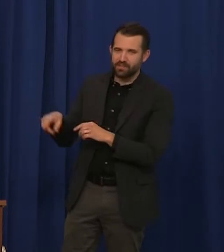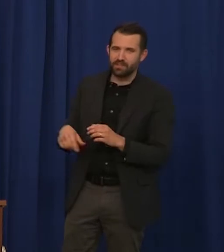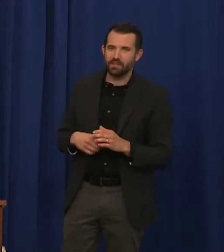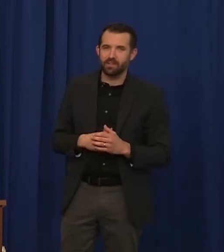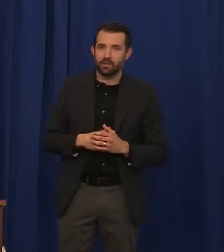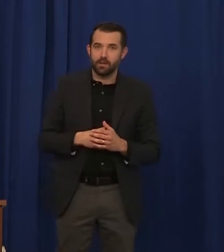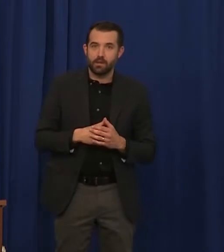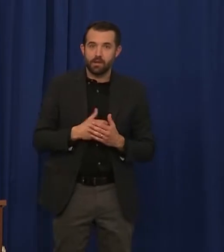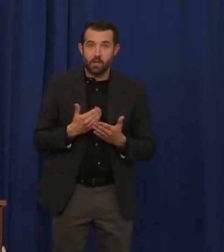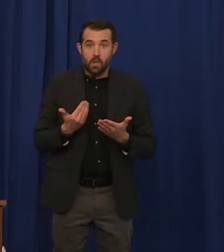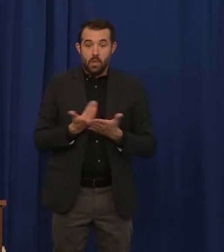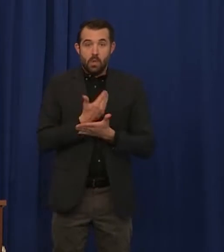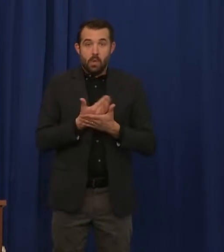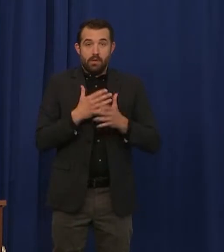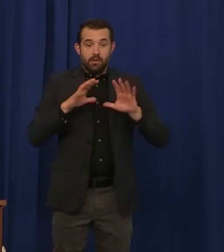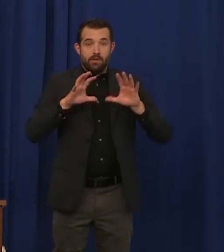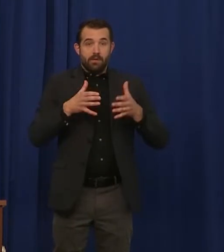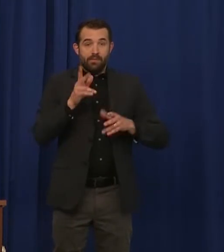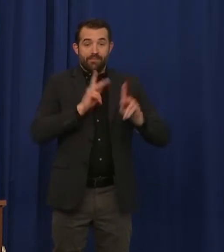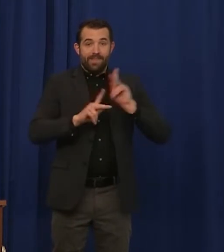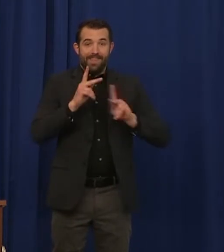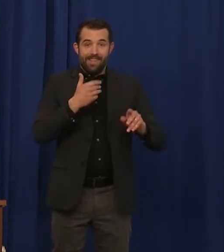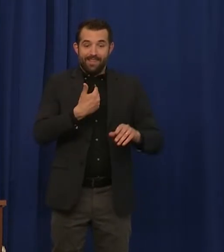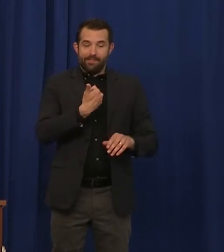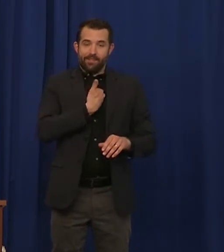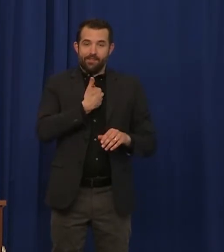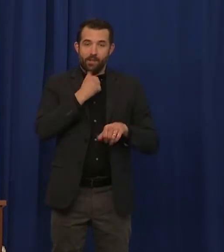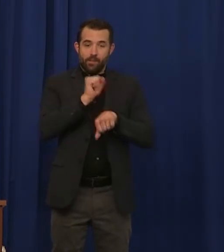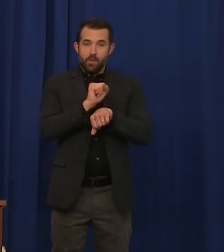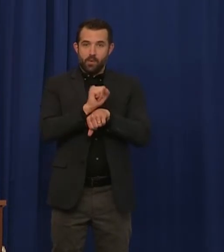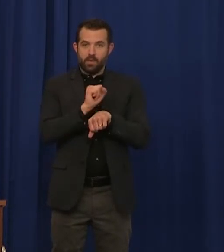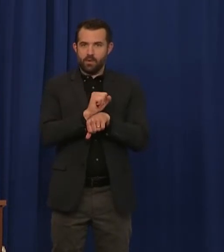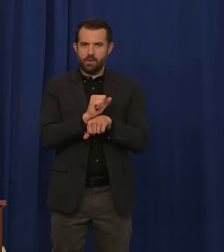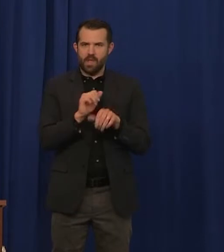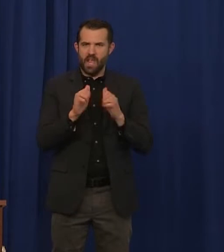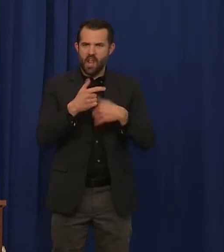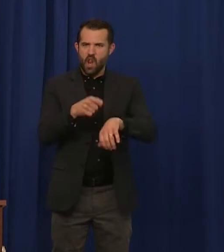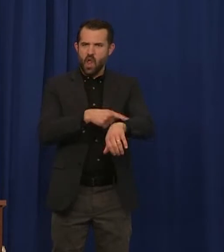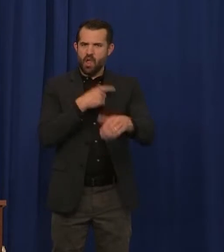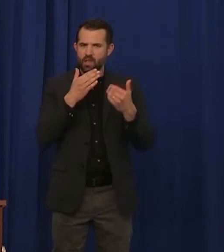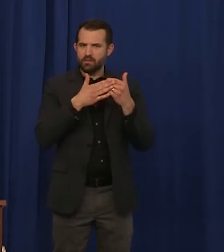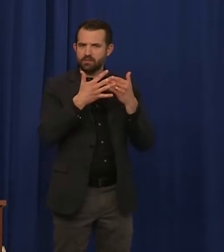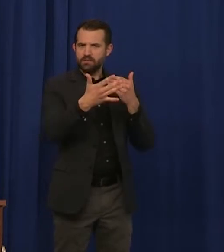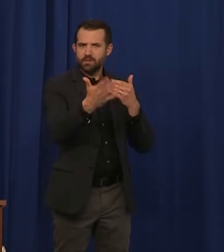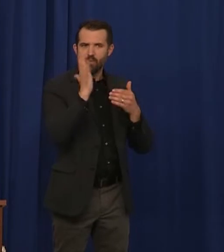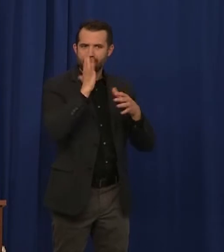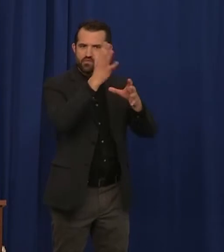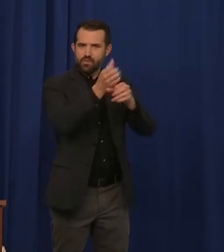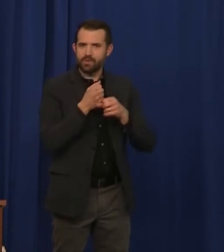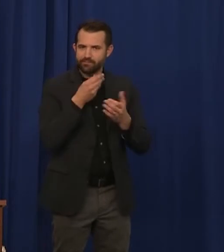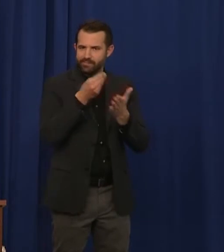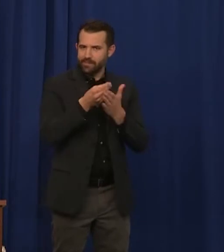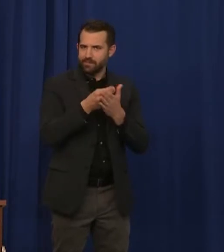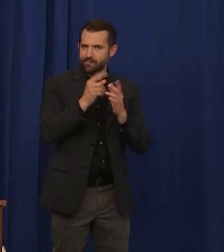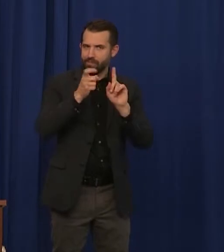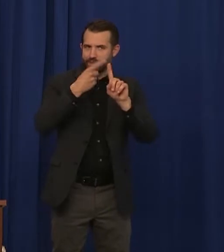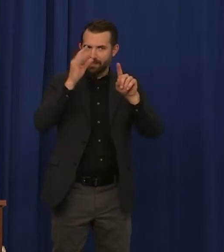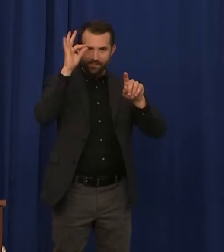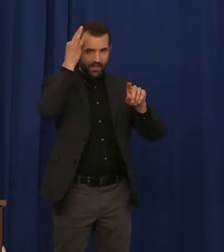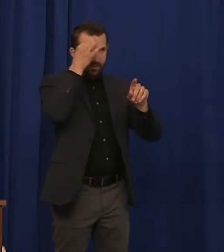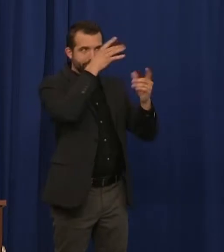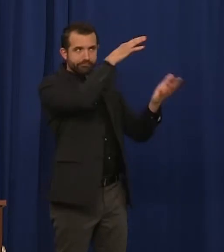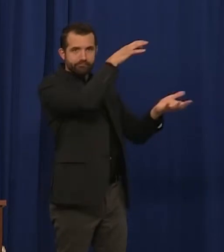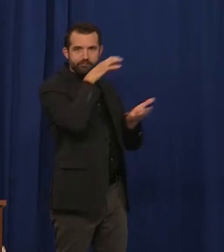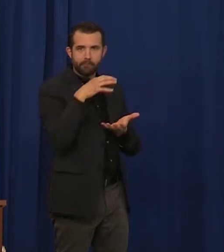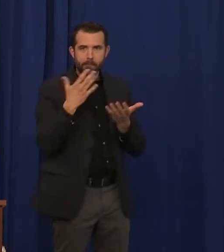money? I mean, a lot of them have been out of work just as long as unemployed, and so I'm just wondering how quickly they might be able to see some of these benefits. Yeah, and